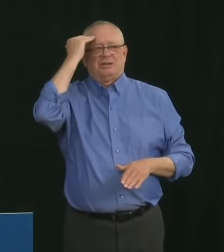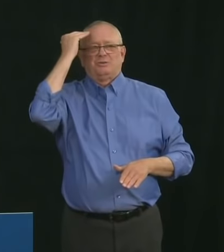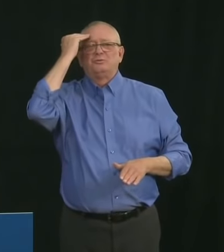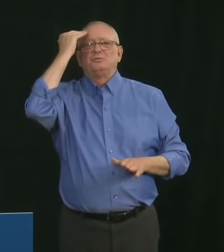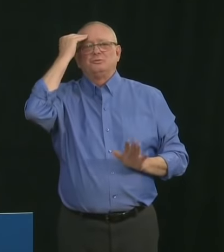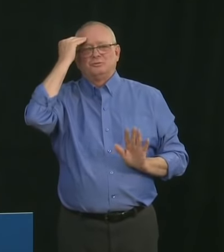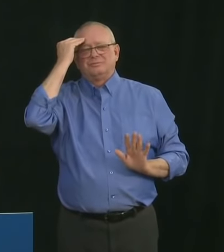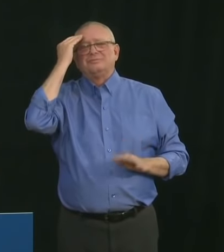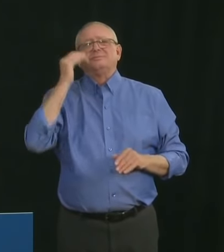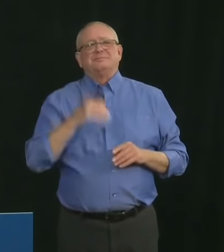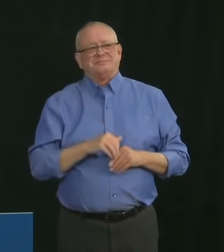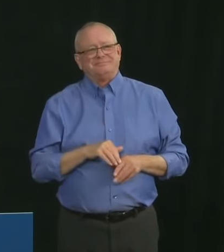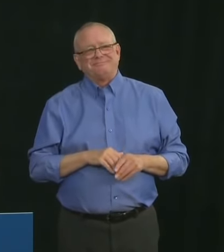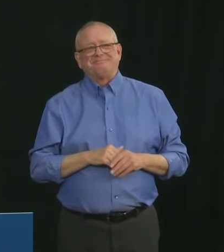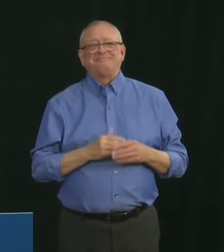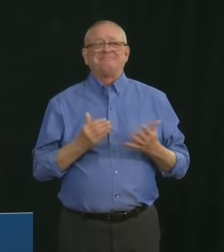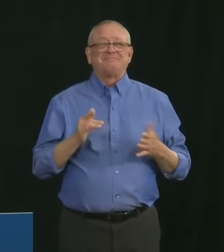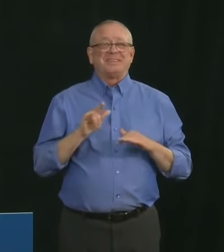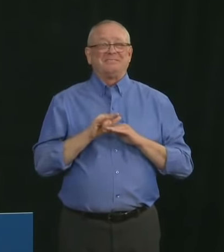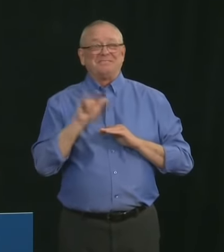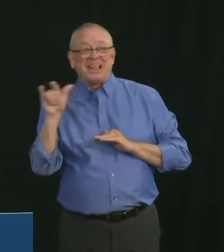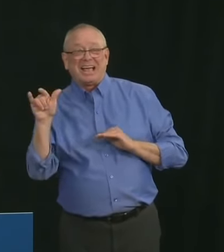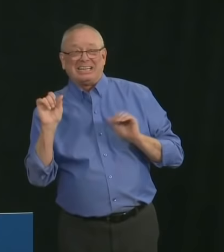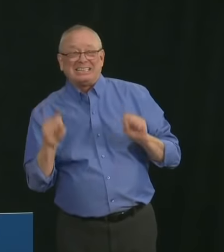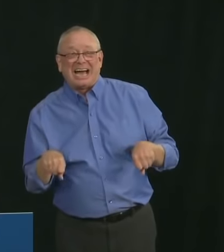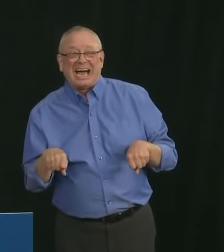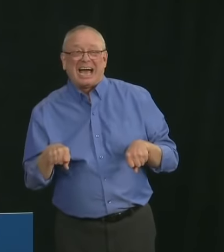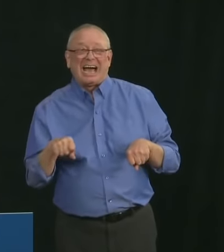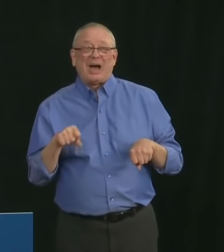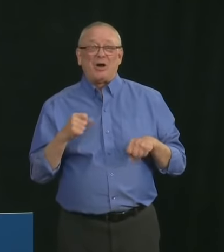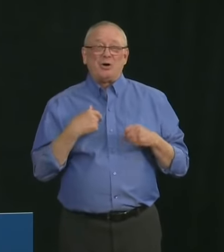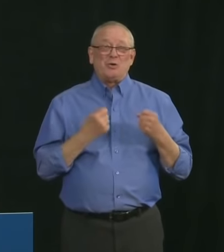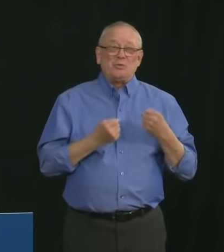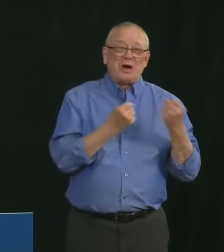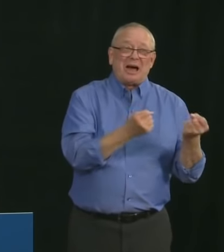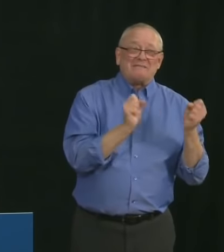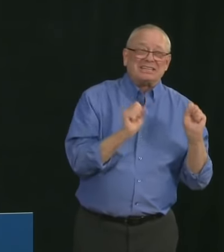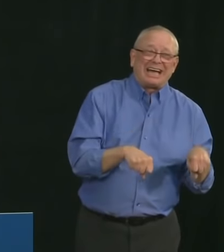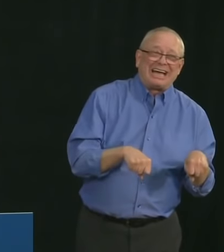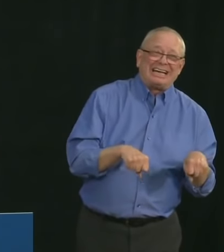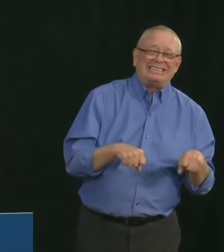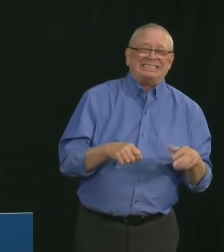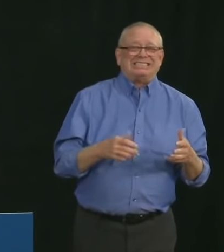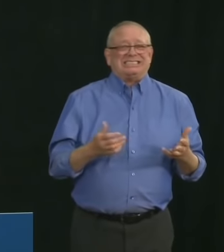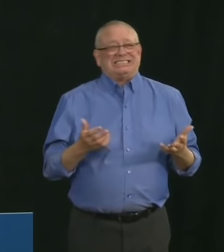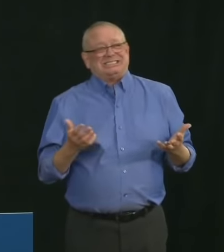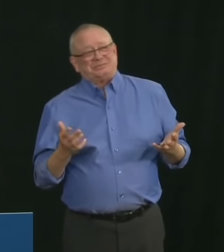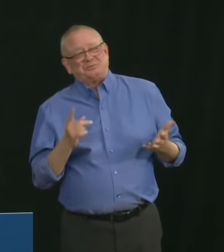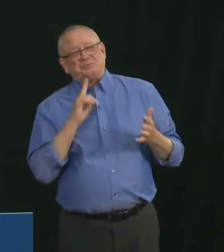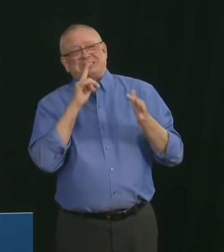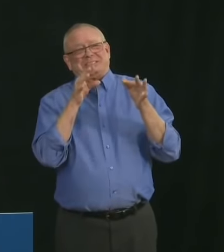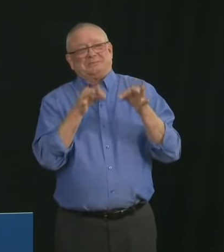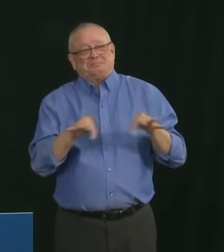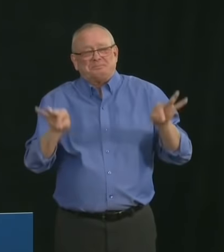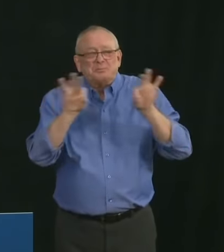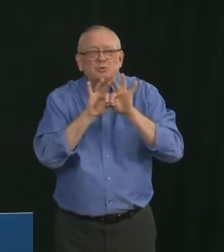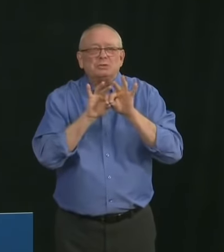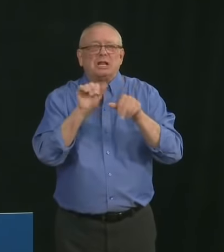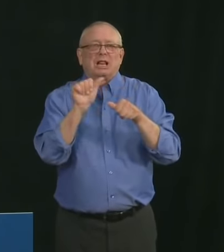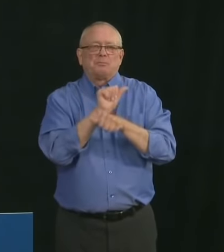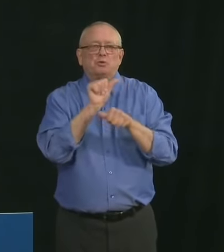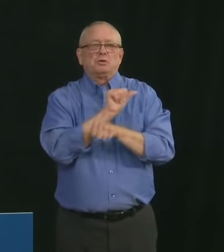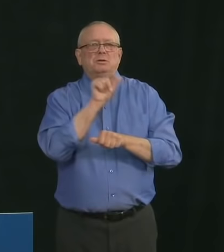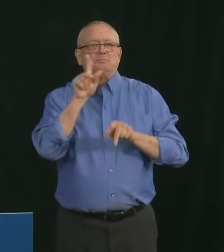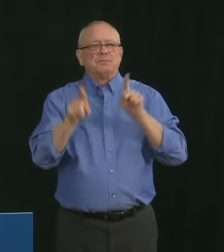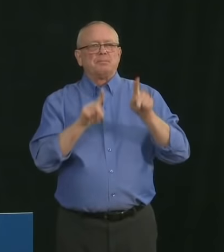to determine, can they fly somewhere, can they drive somewhere. Again, it would be important for Albertans to look at the province